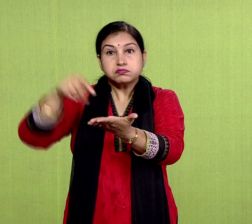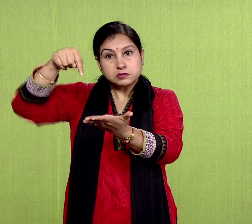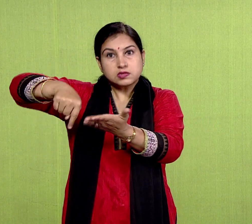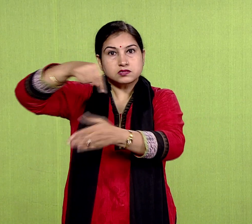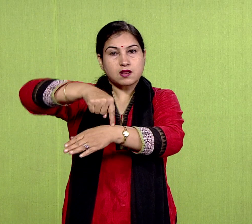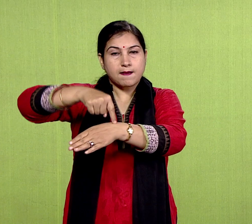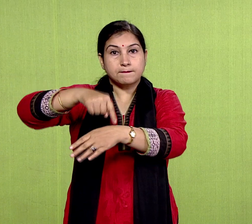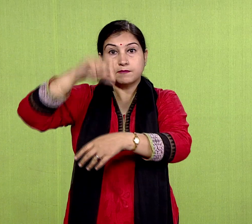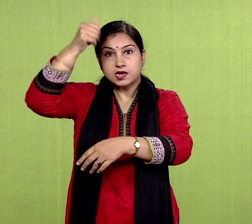India